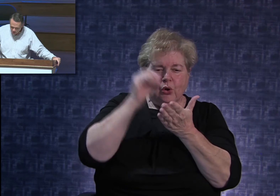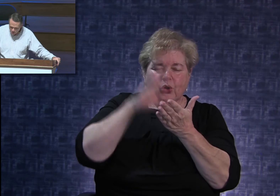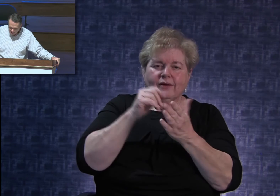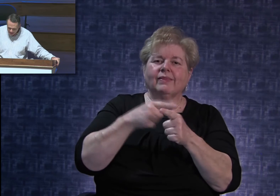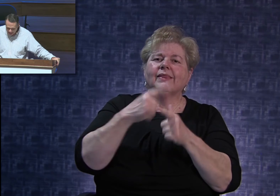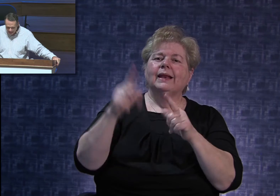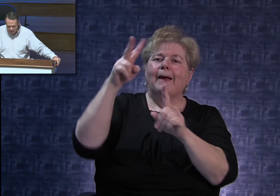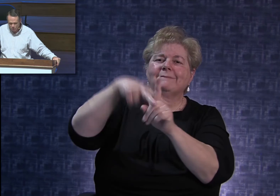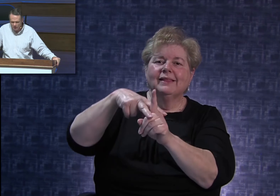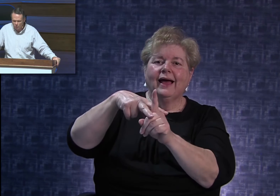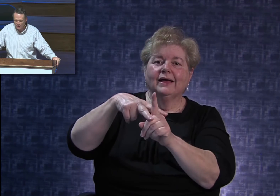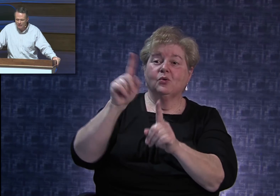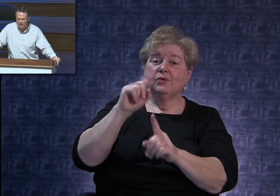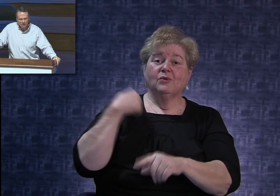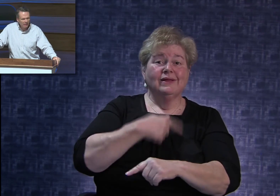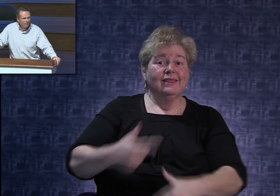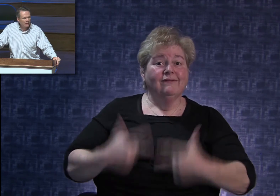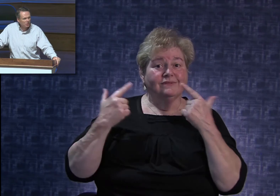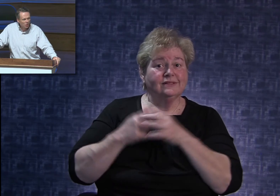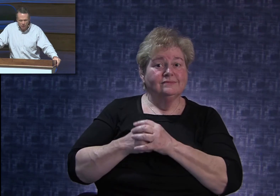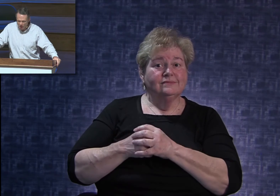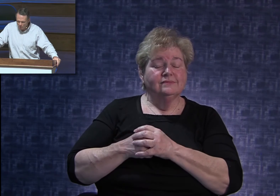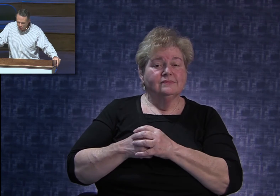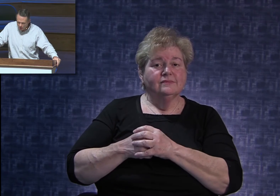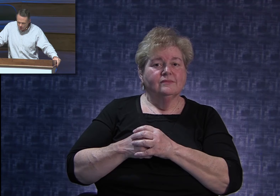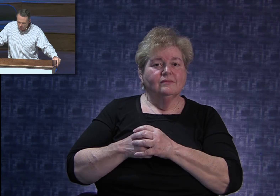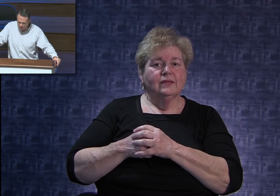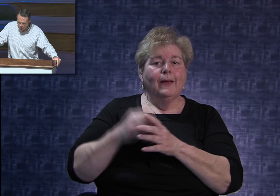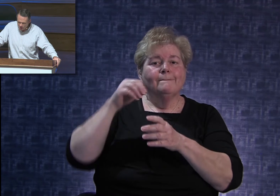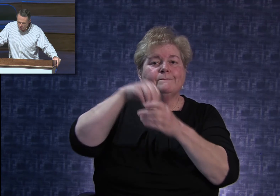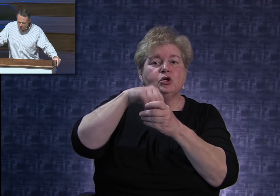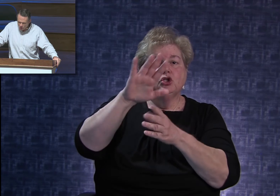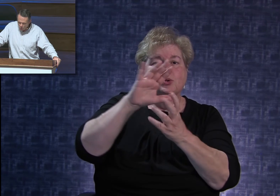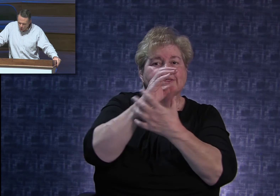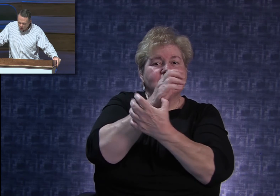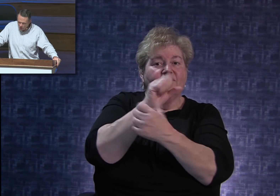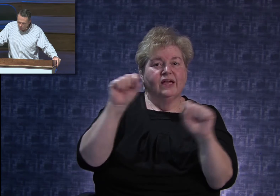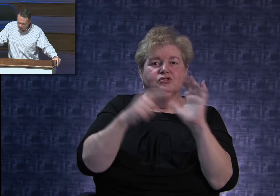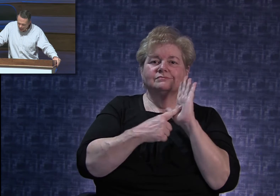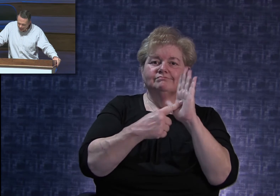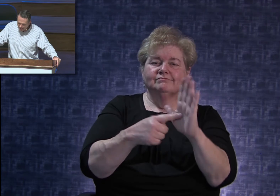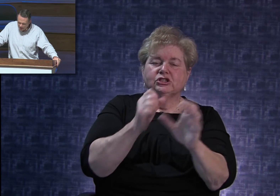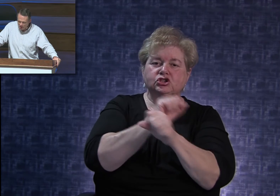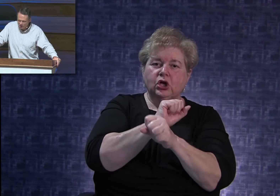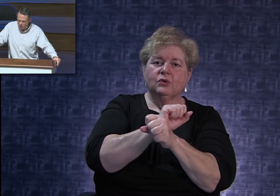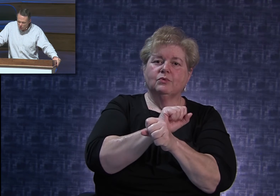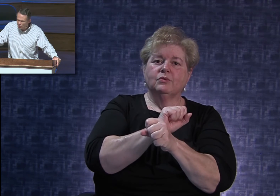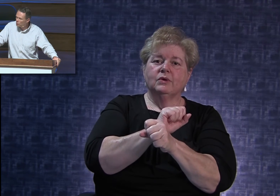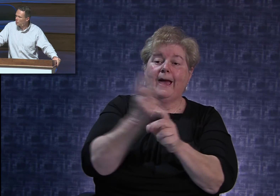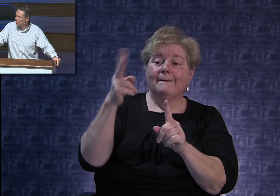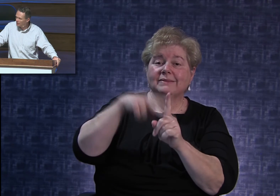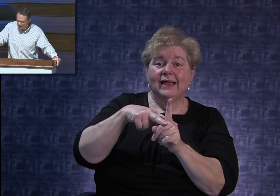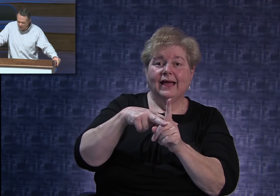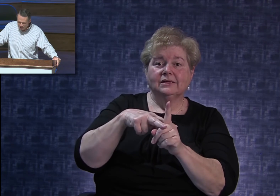to the community in which we live and serve. Putting your salvation to work, to applying it